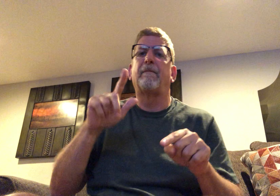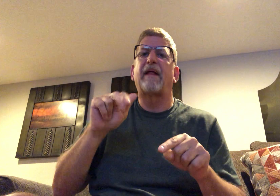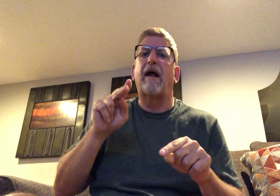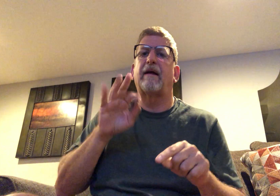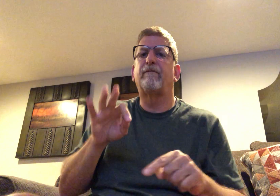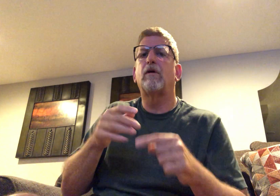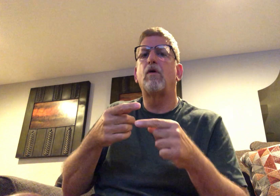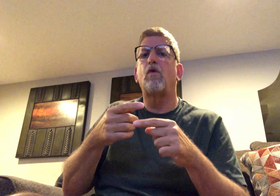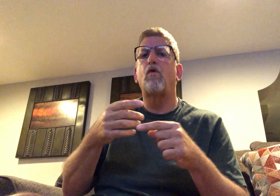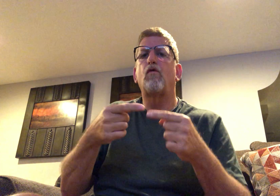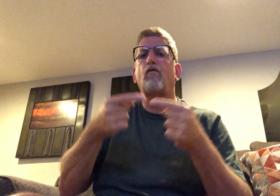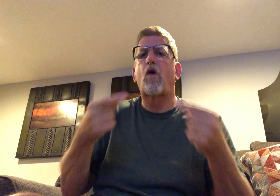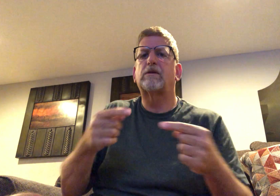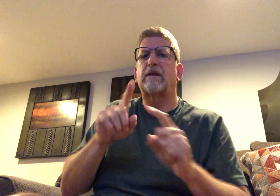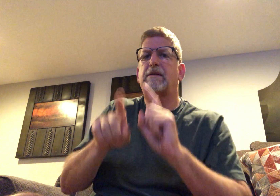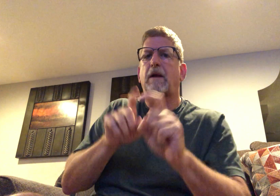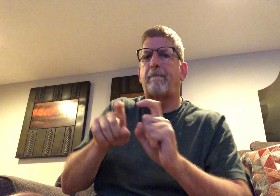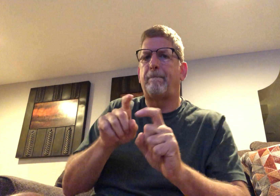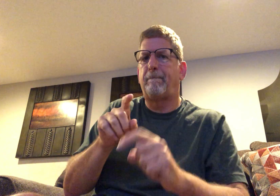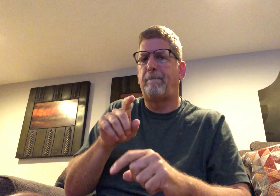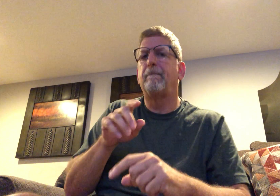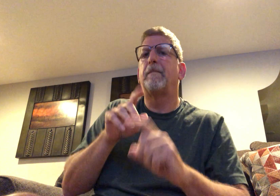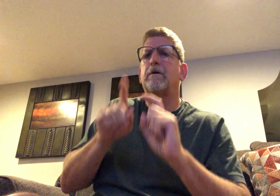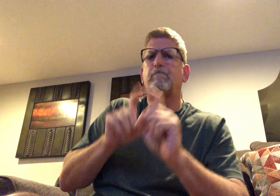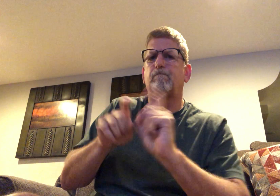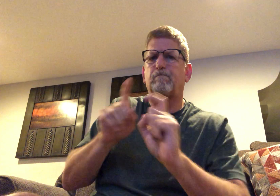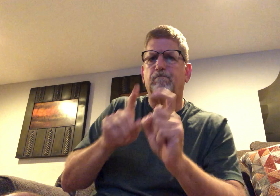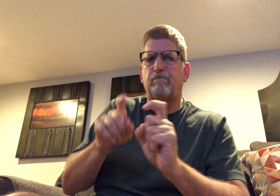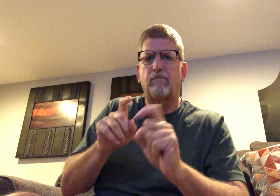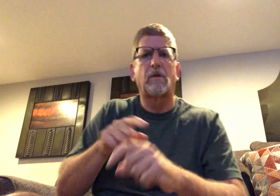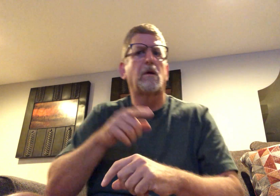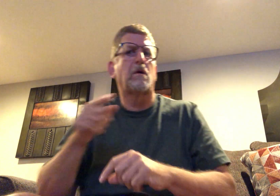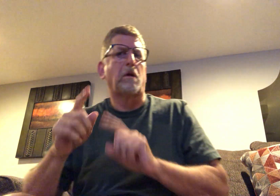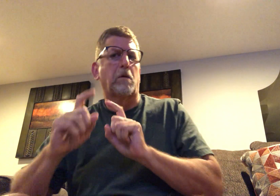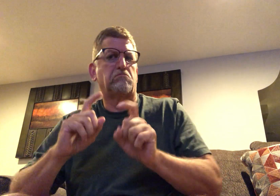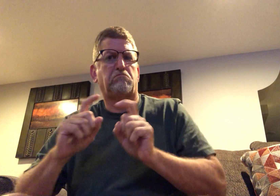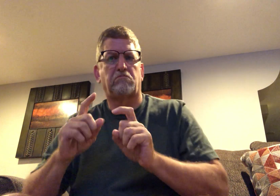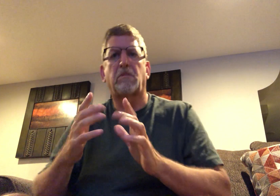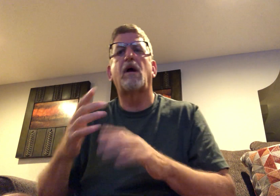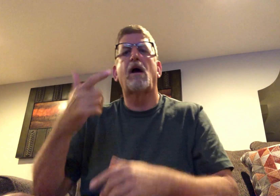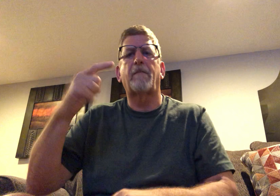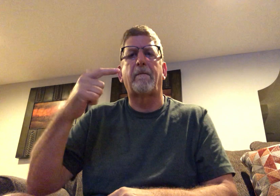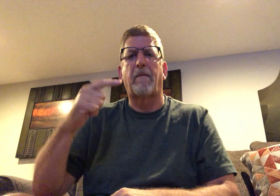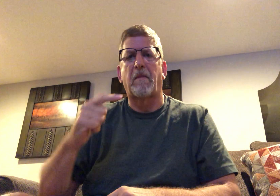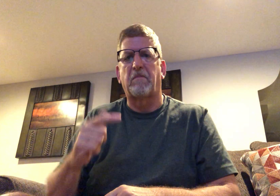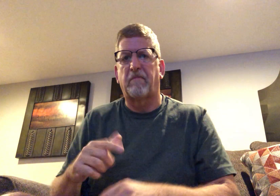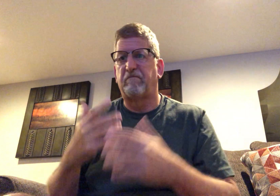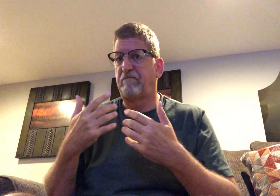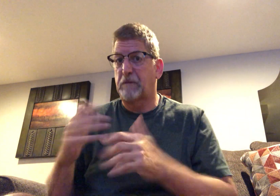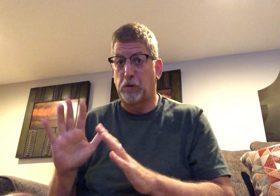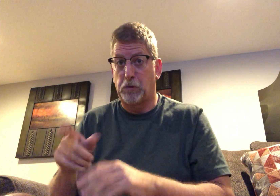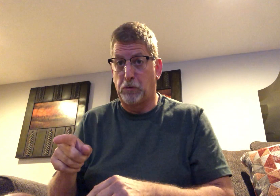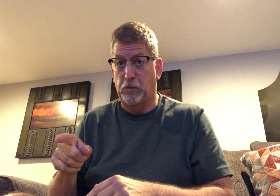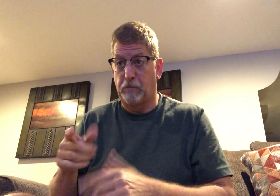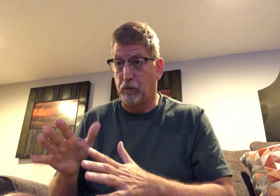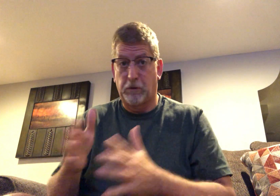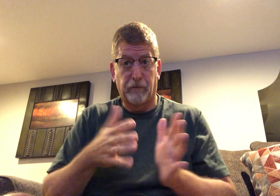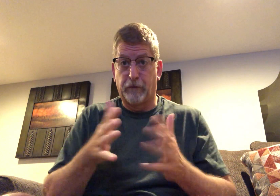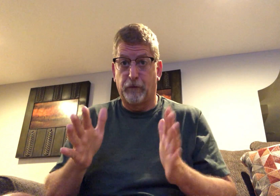they were looking into these earlier efforts, in part announced by Mr. Giuliani, about his intentions of trying to get to Ukraine to figure